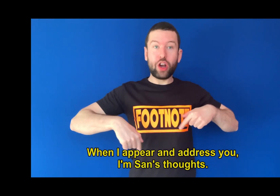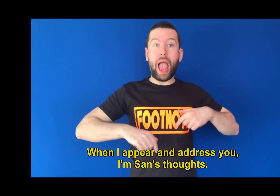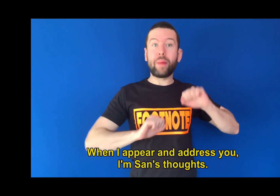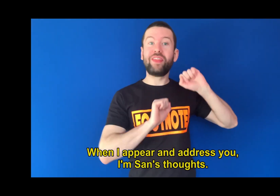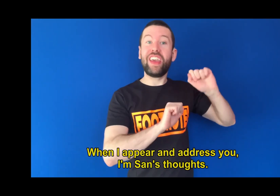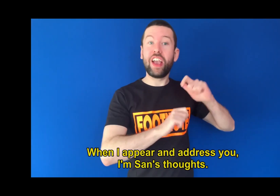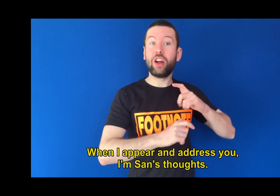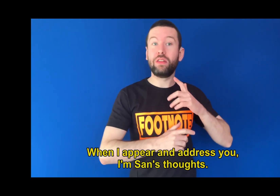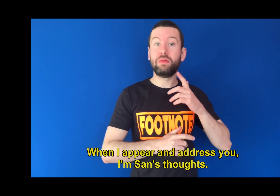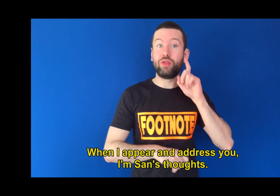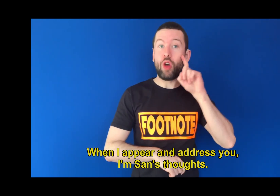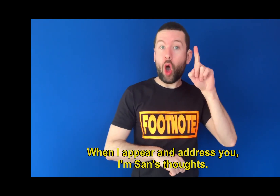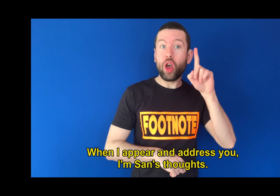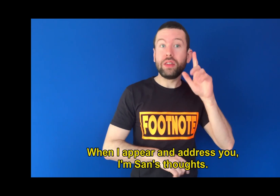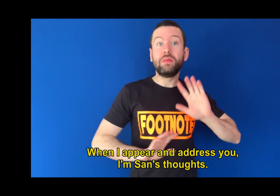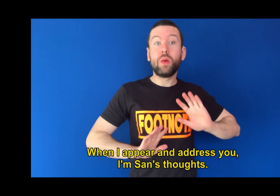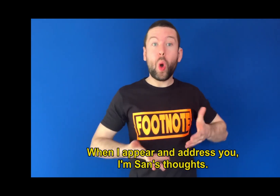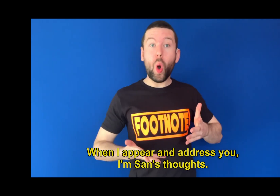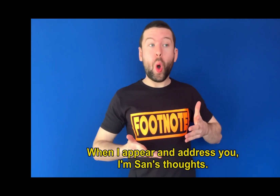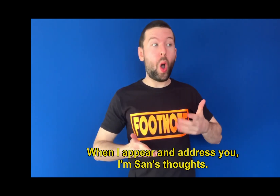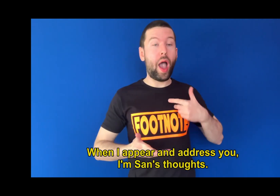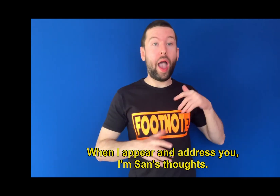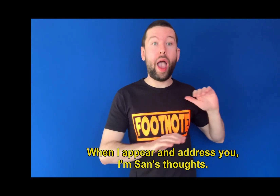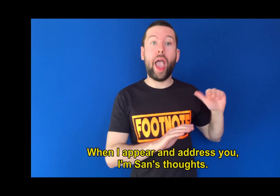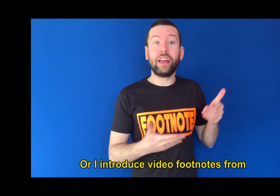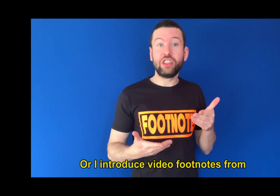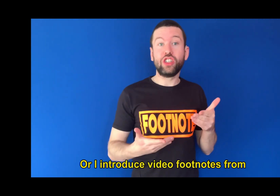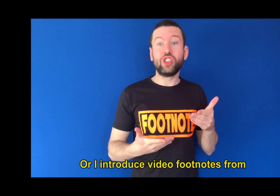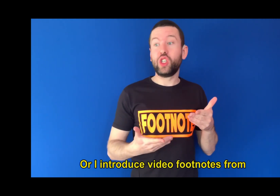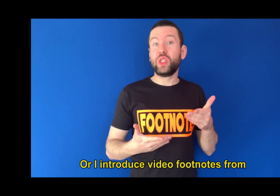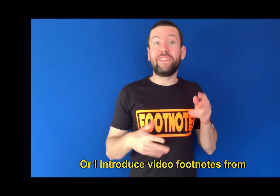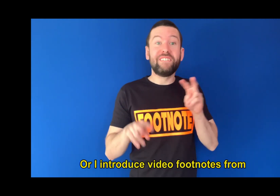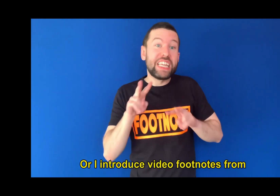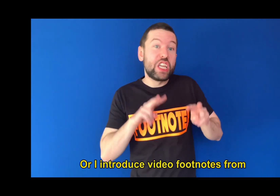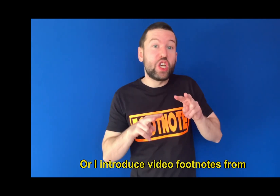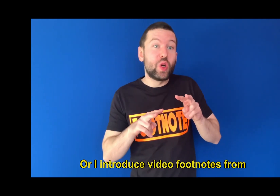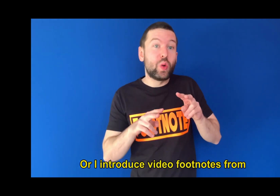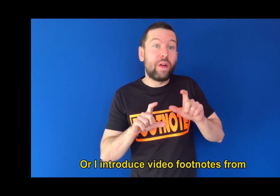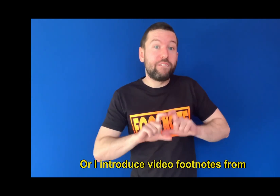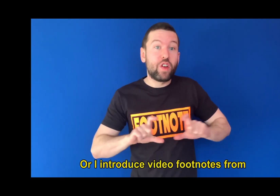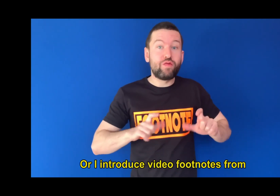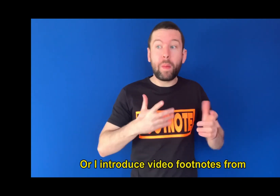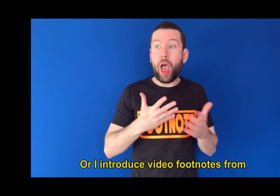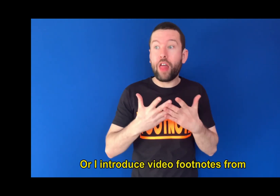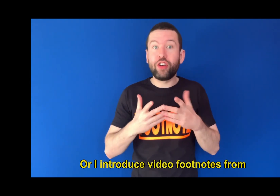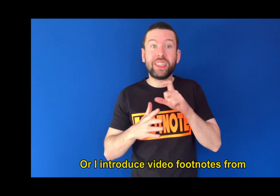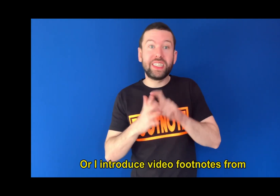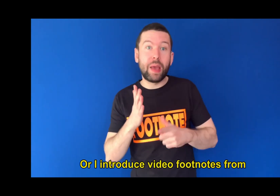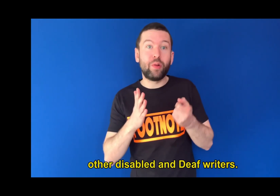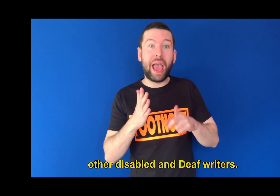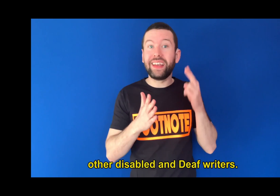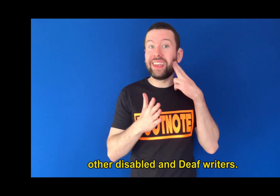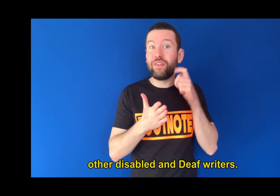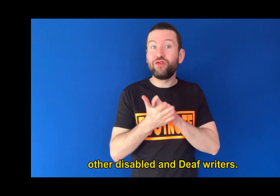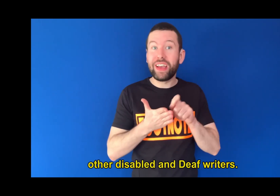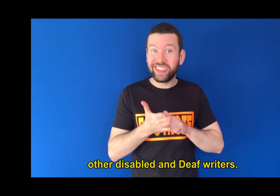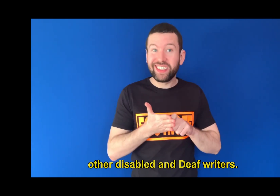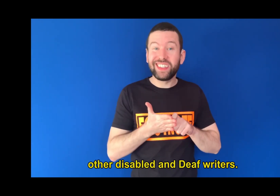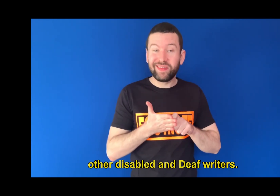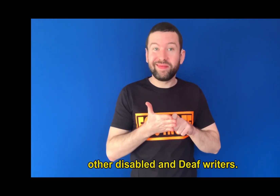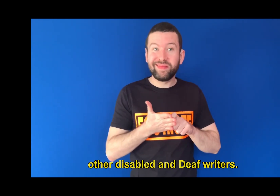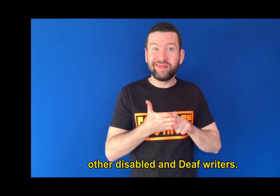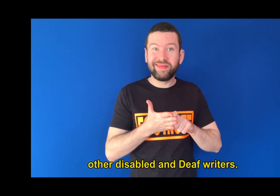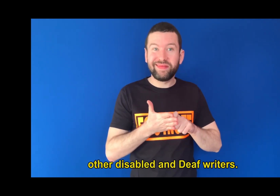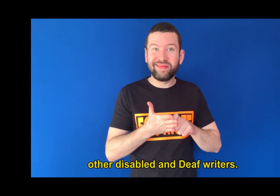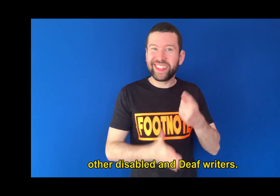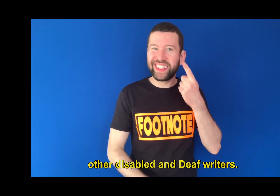and address you, I'm Sand's thoughts. Or I introduce video footnotes from other disabled